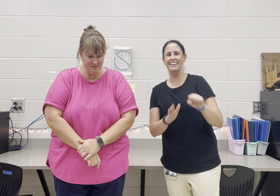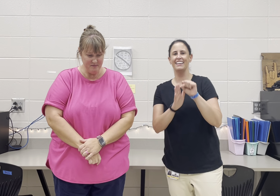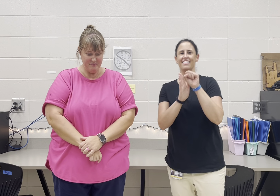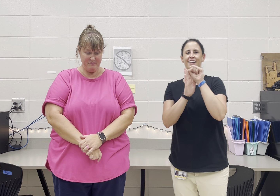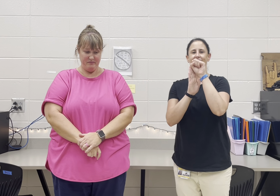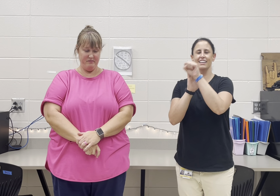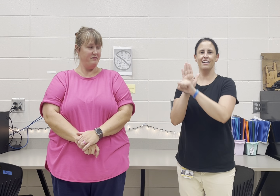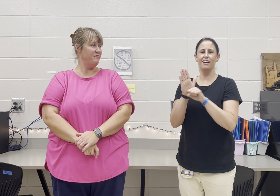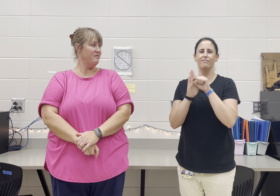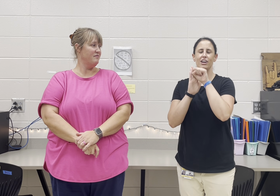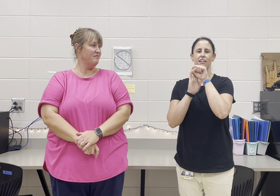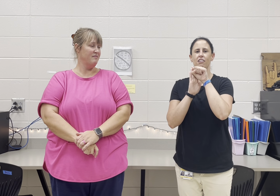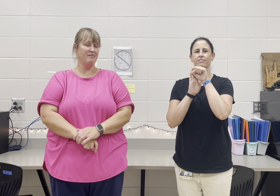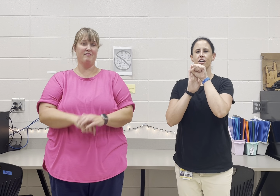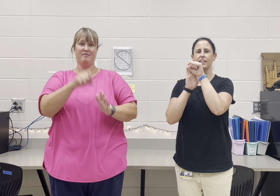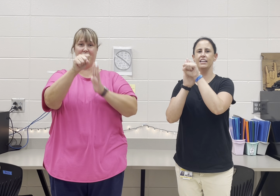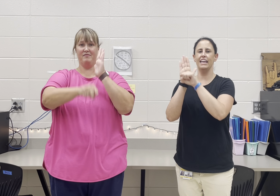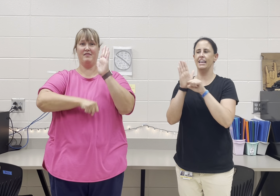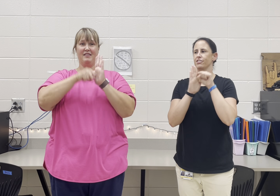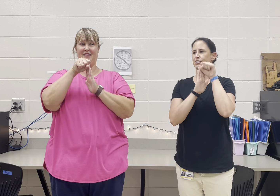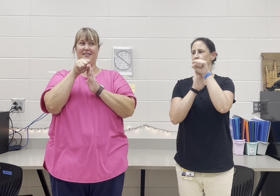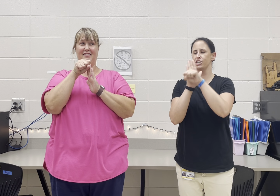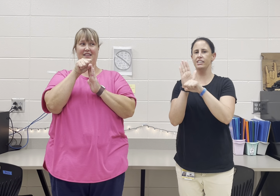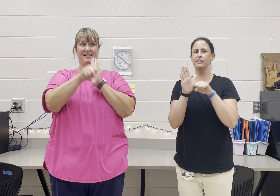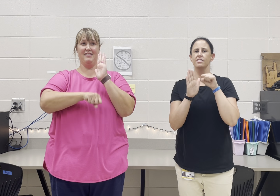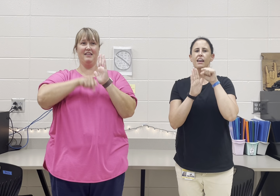Season. Think of you're at Olive Garden and they're doing the cheese